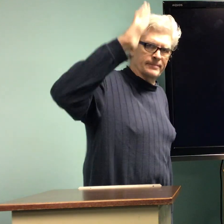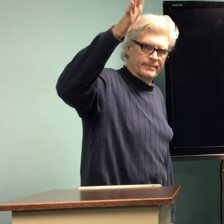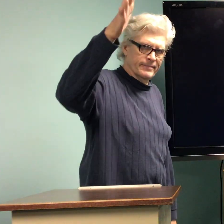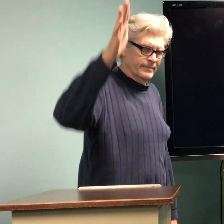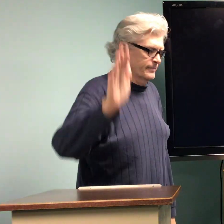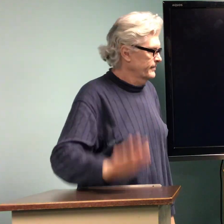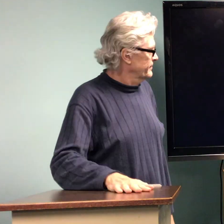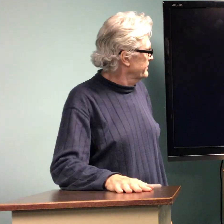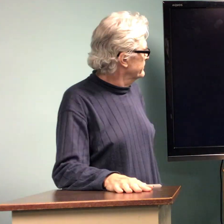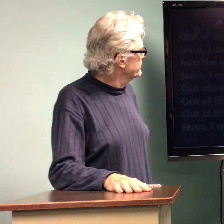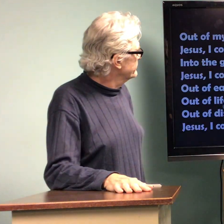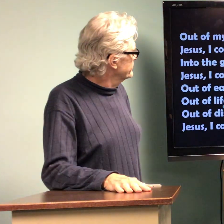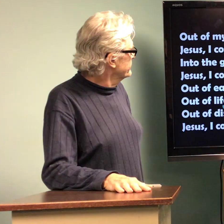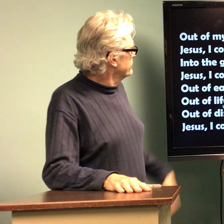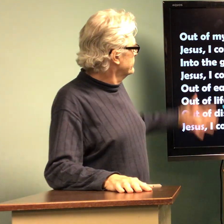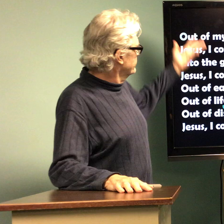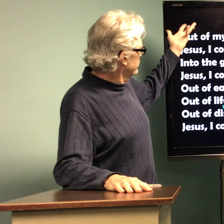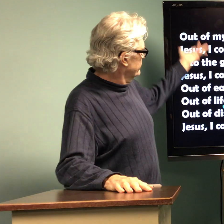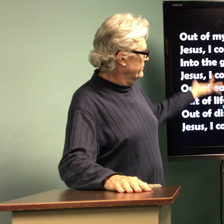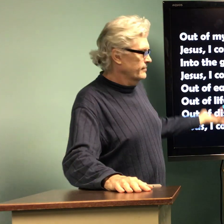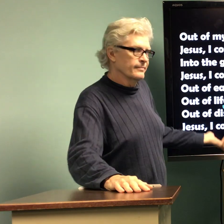Hello? This is our song.